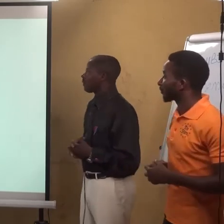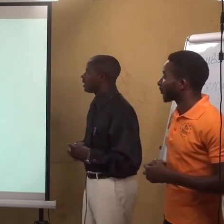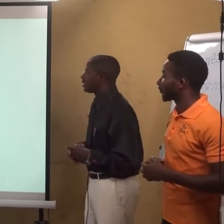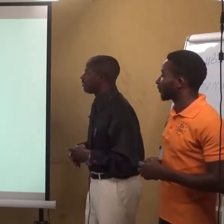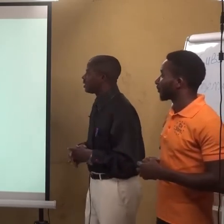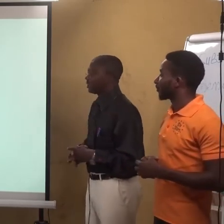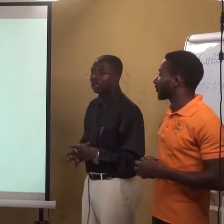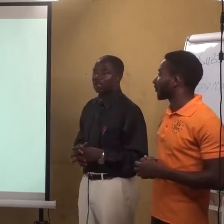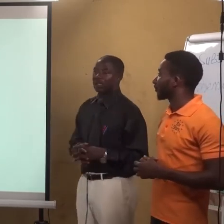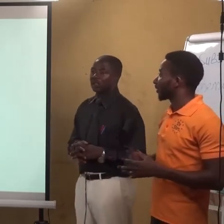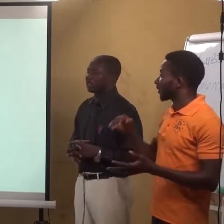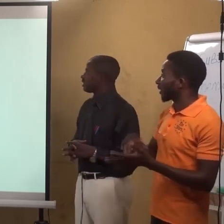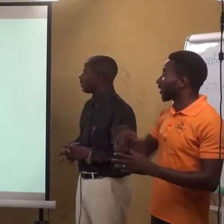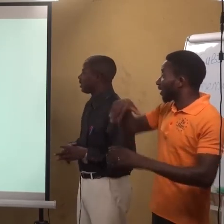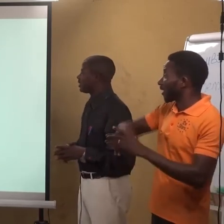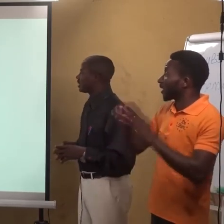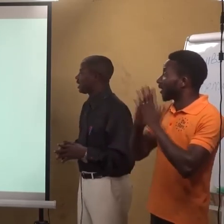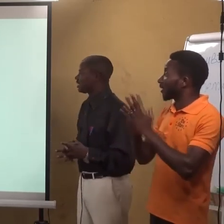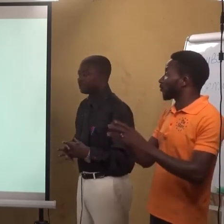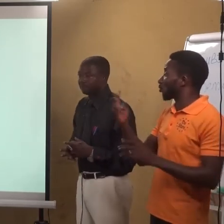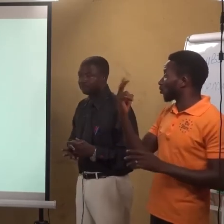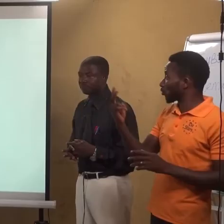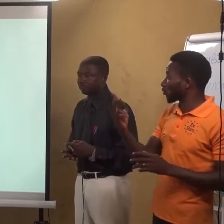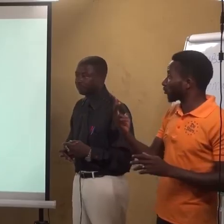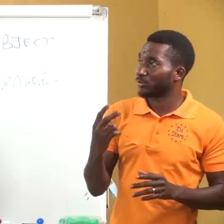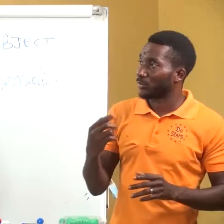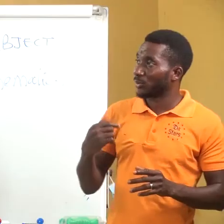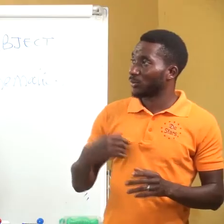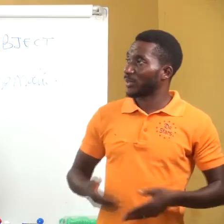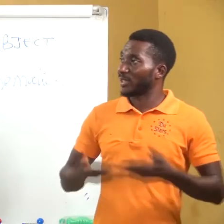are equally given the sequence as